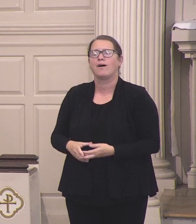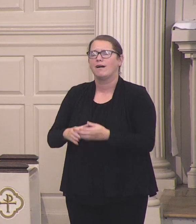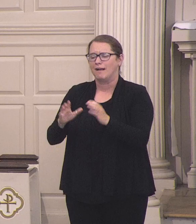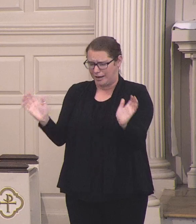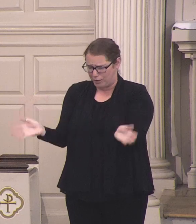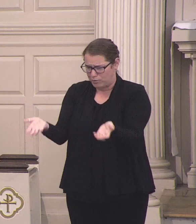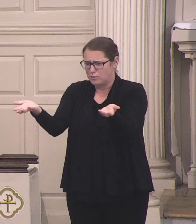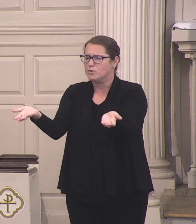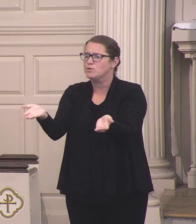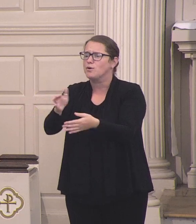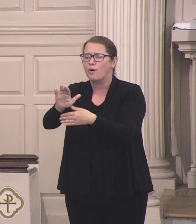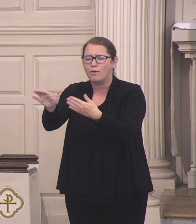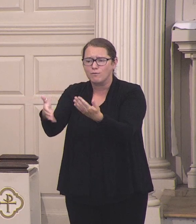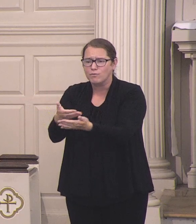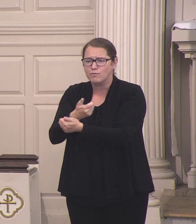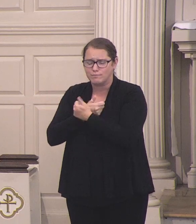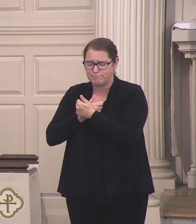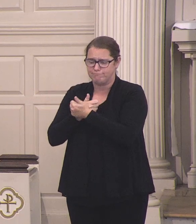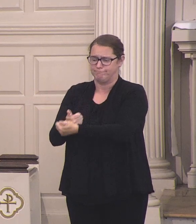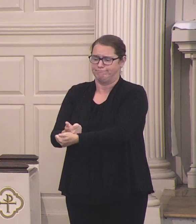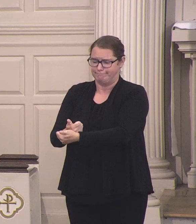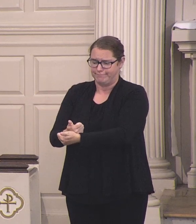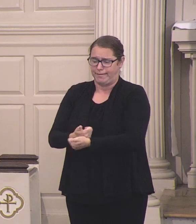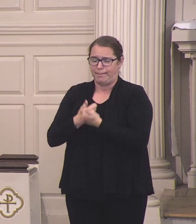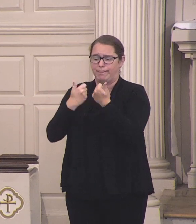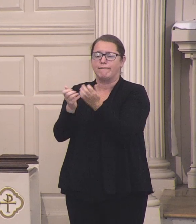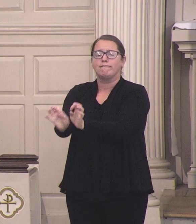worthy of the call you have received.